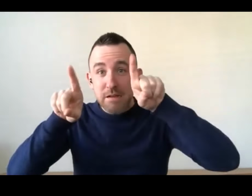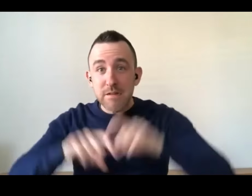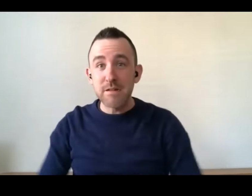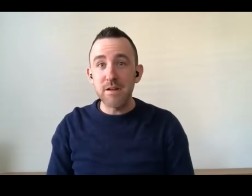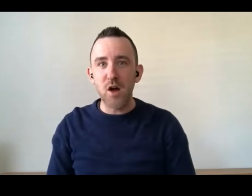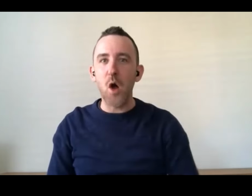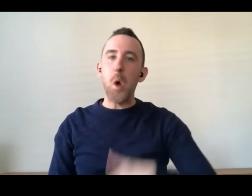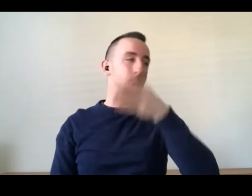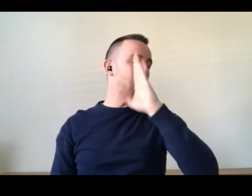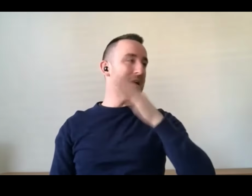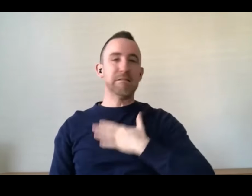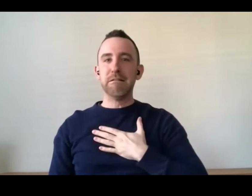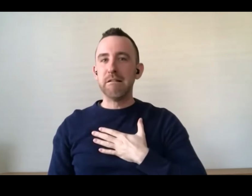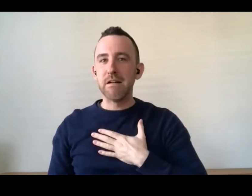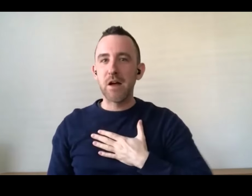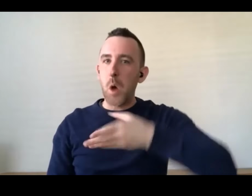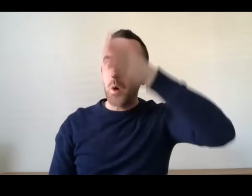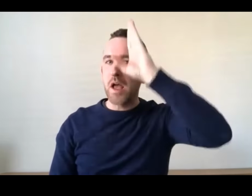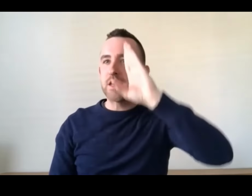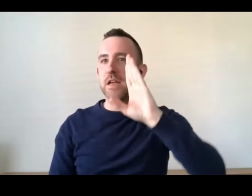Oh gosh,